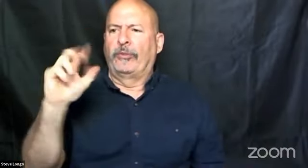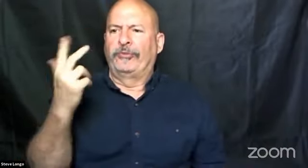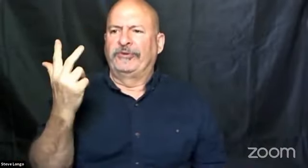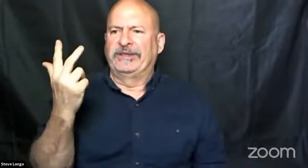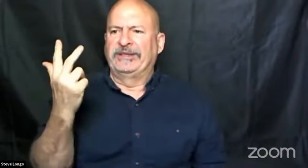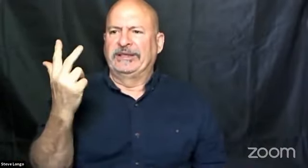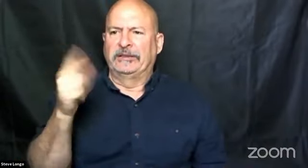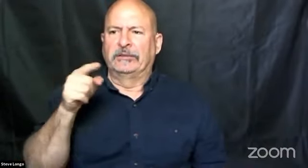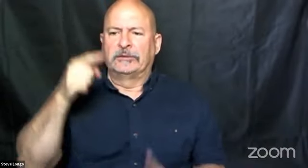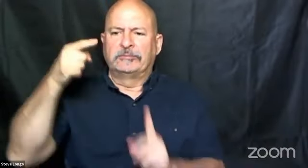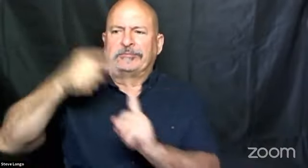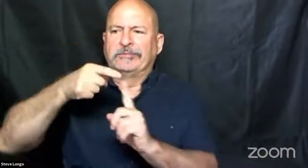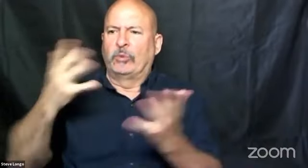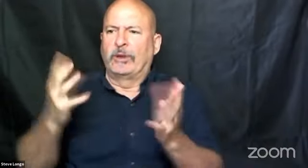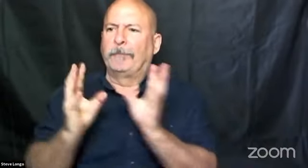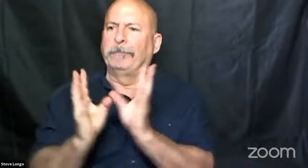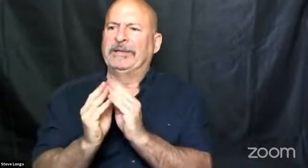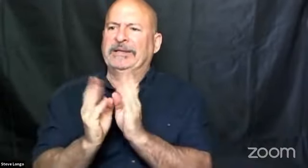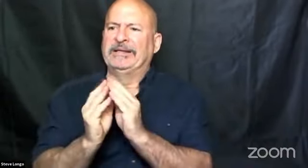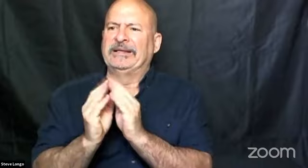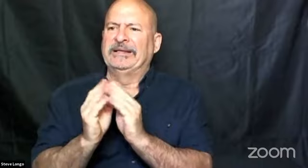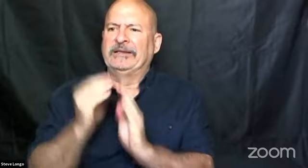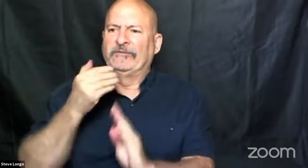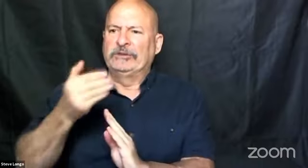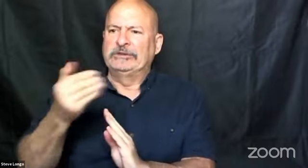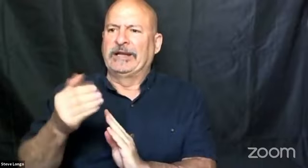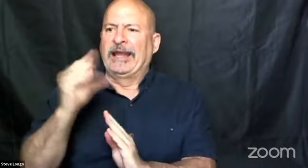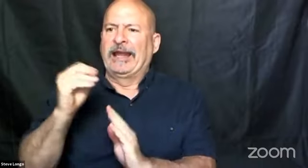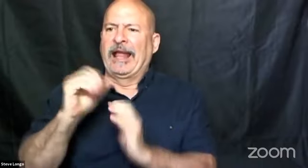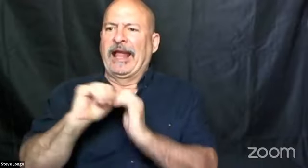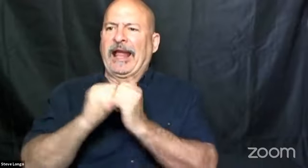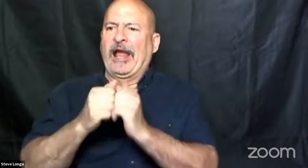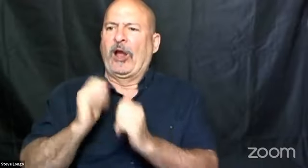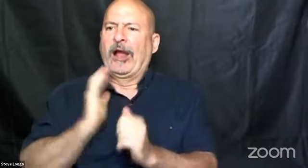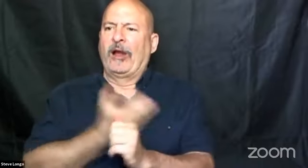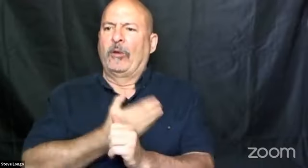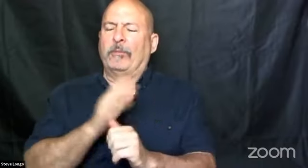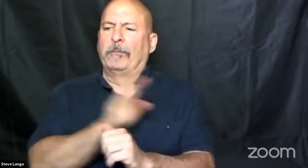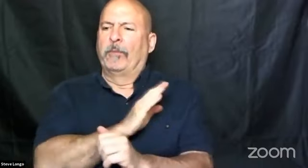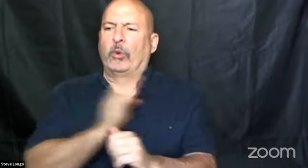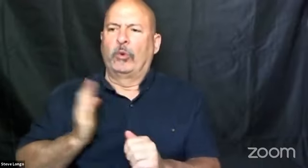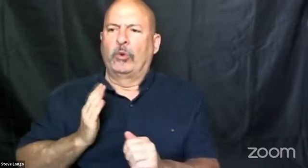section that we did ratify, and it has to, in relation to meetings,